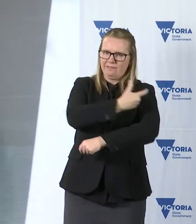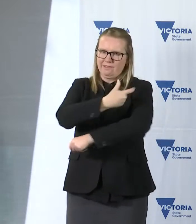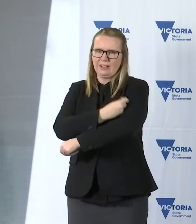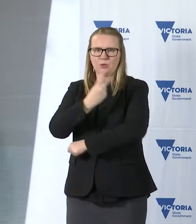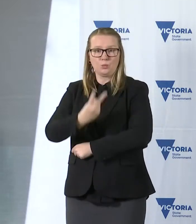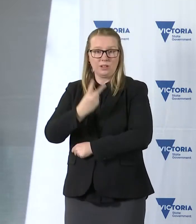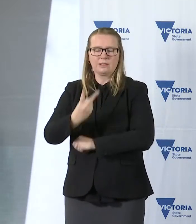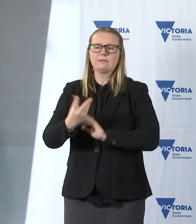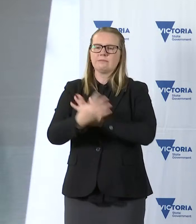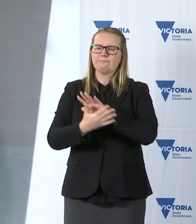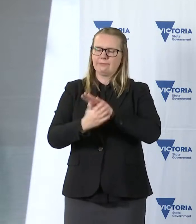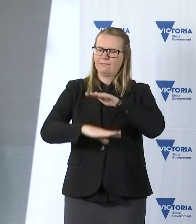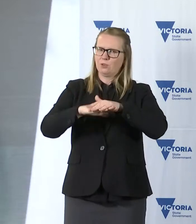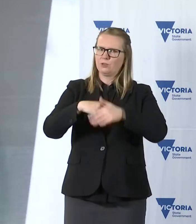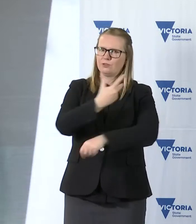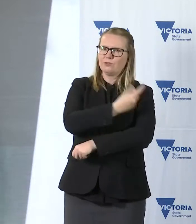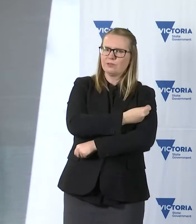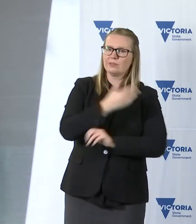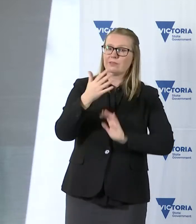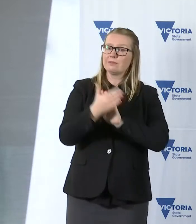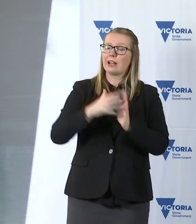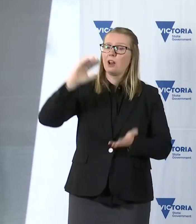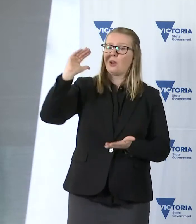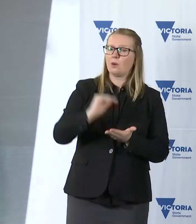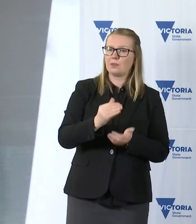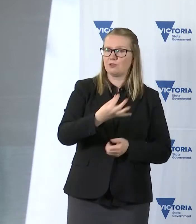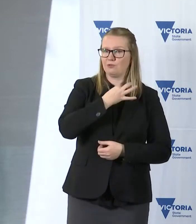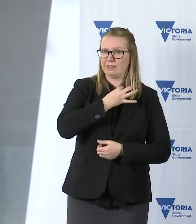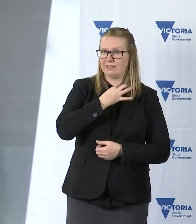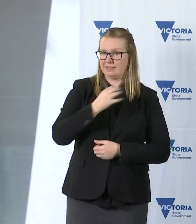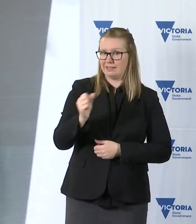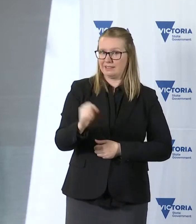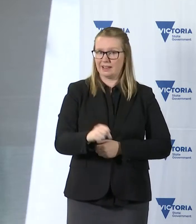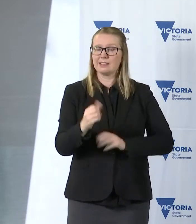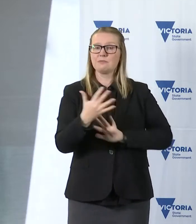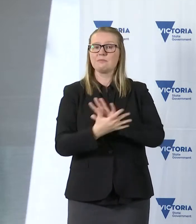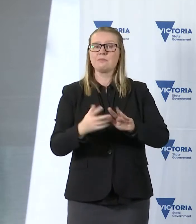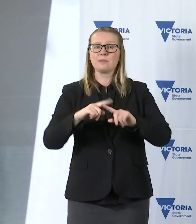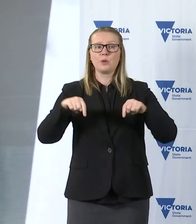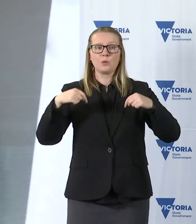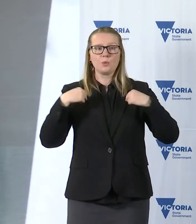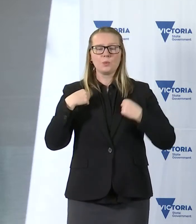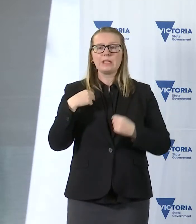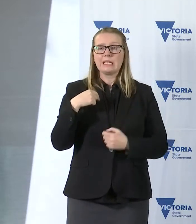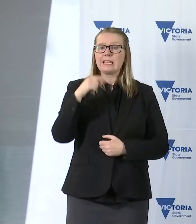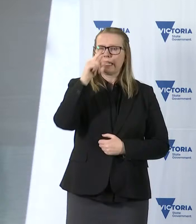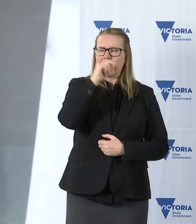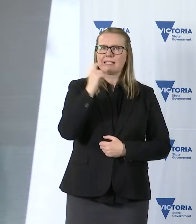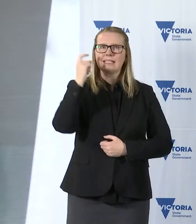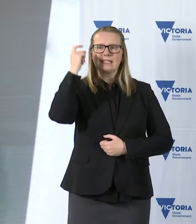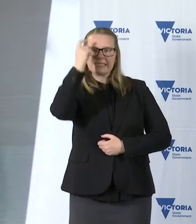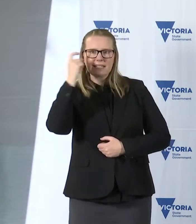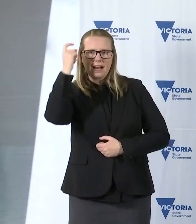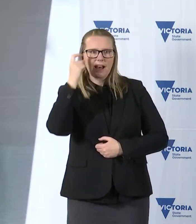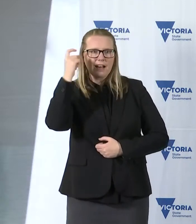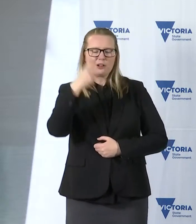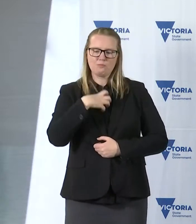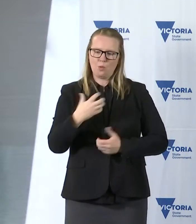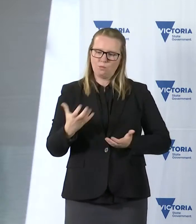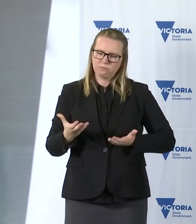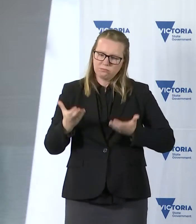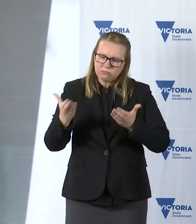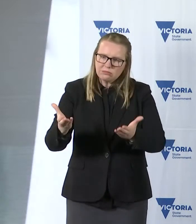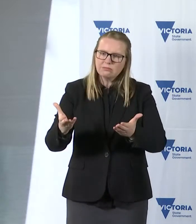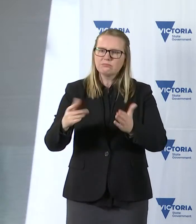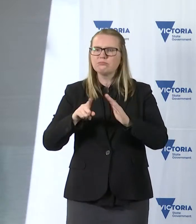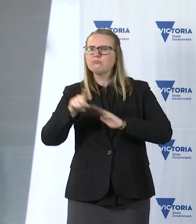in particular. I think that should mean that there's consideration of either greater movements or greater involvement in certain things, whether they're